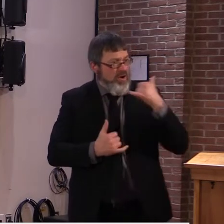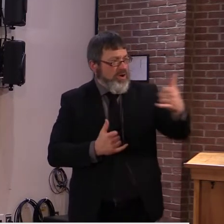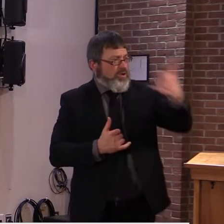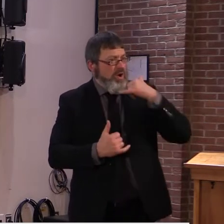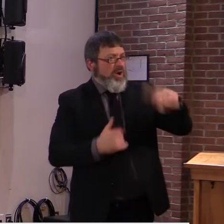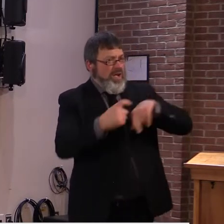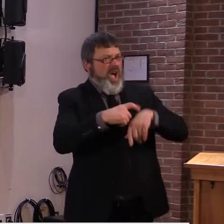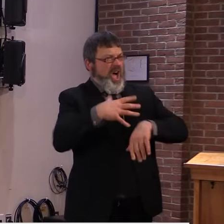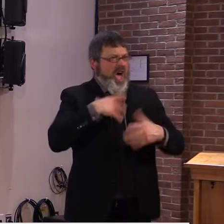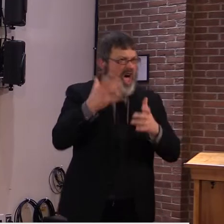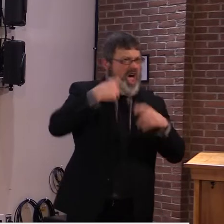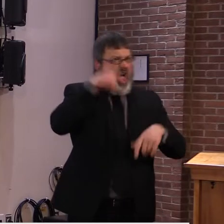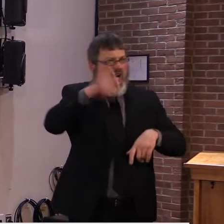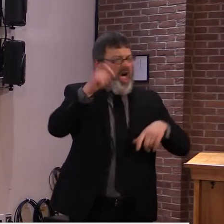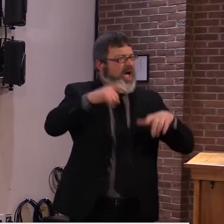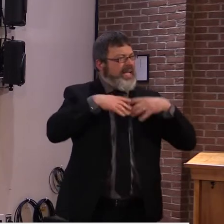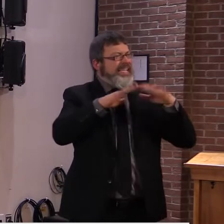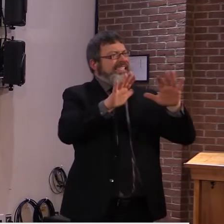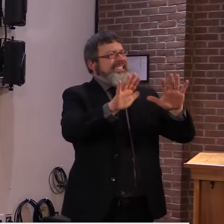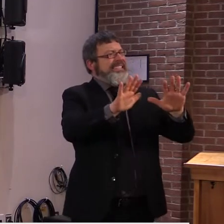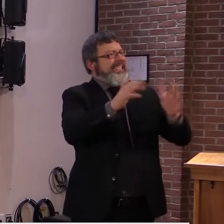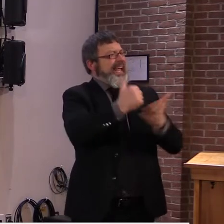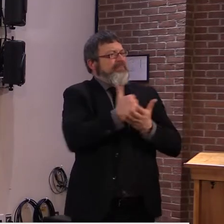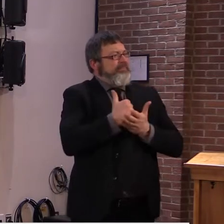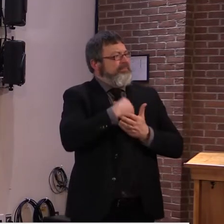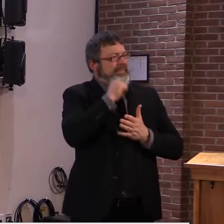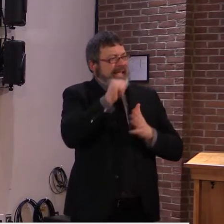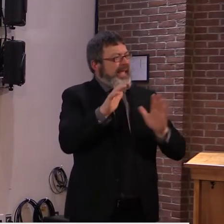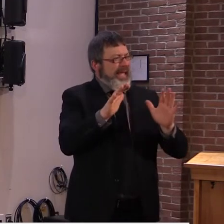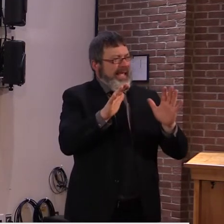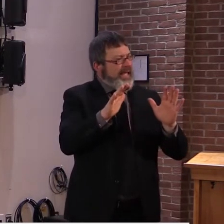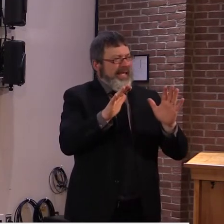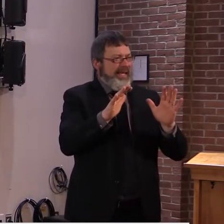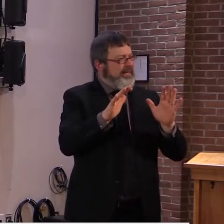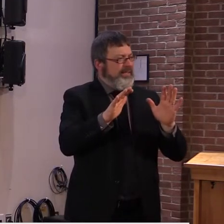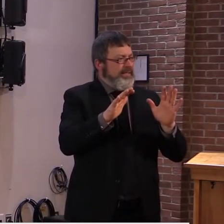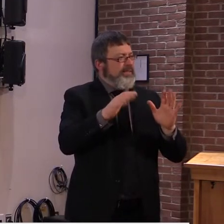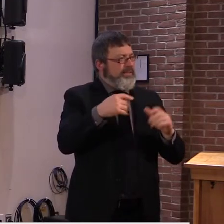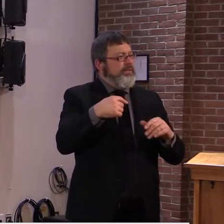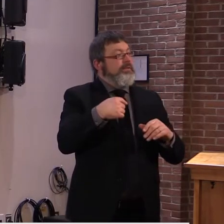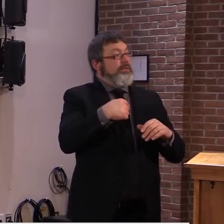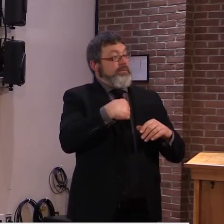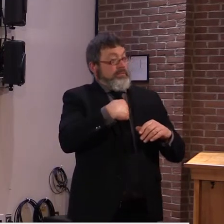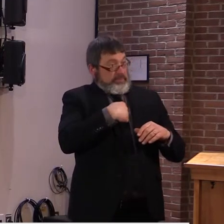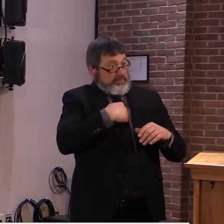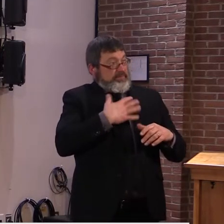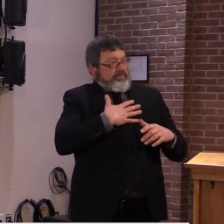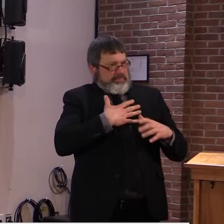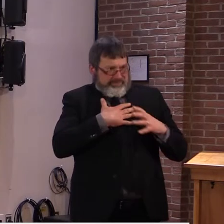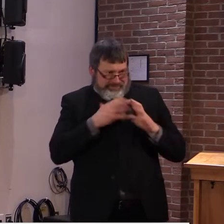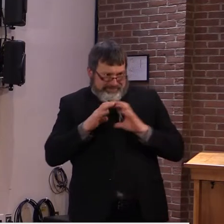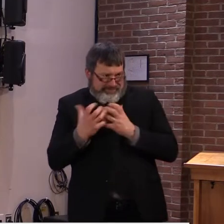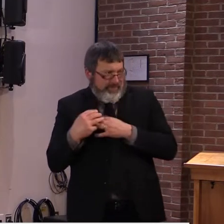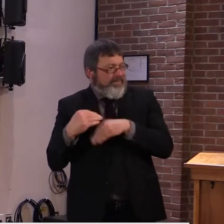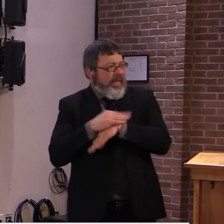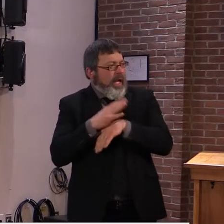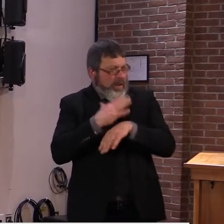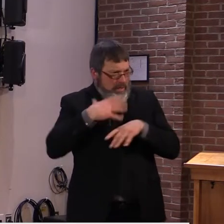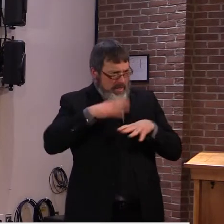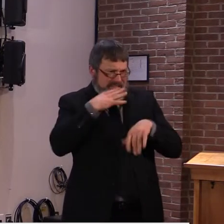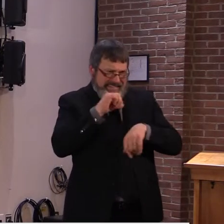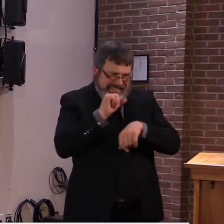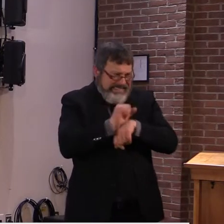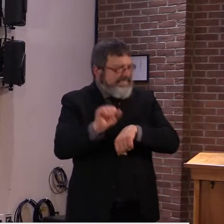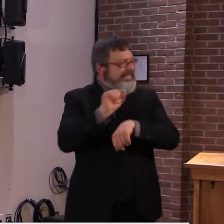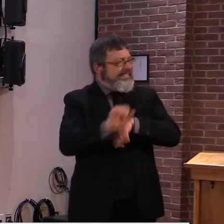available. Hundreds of people are working to make this information process happen. To put it simply, hang